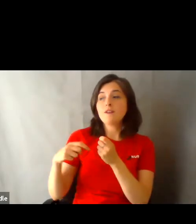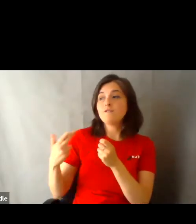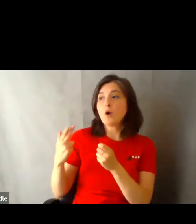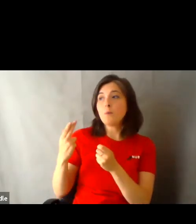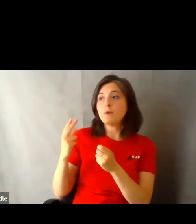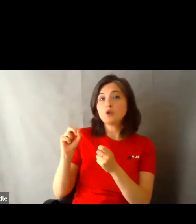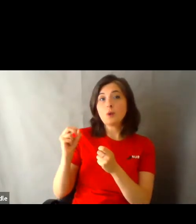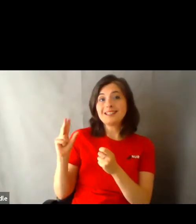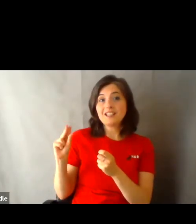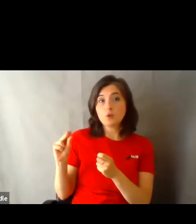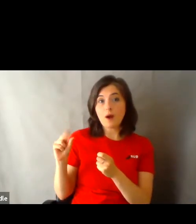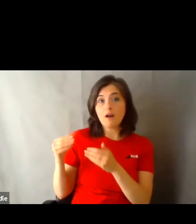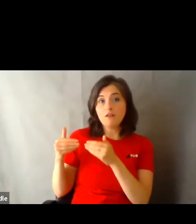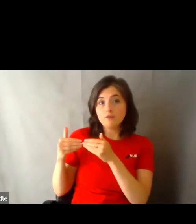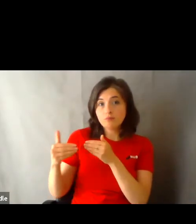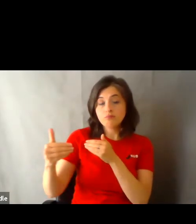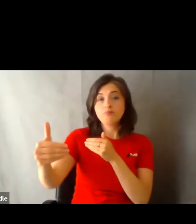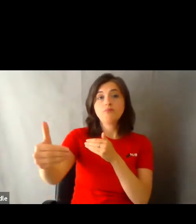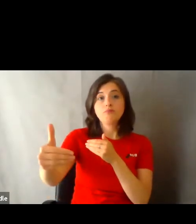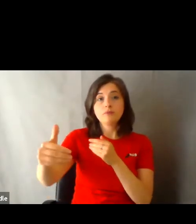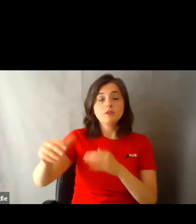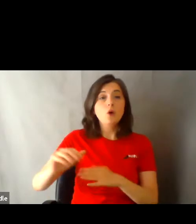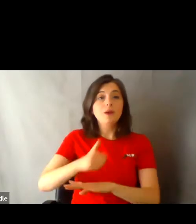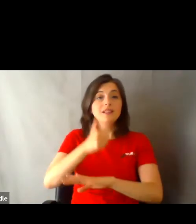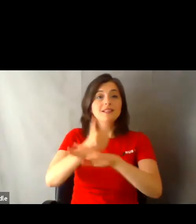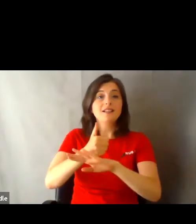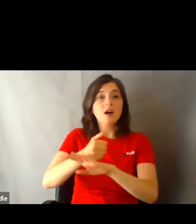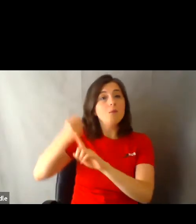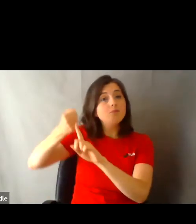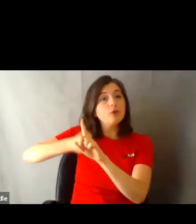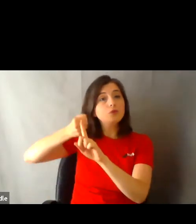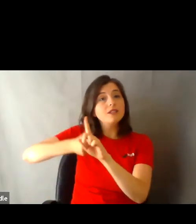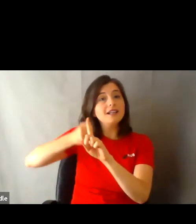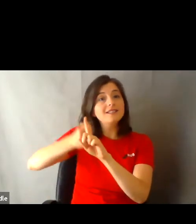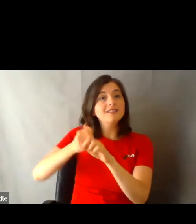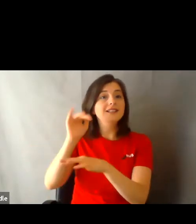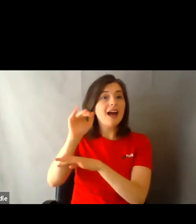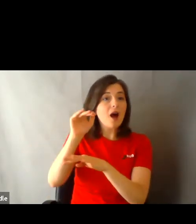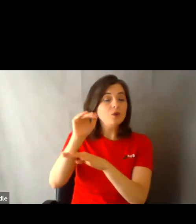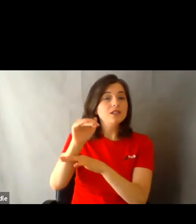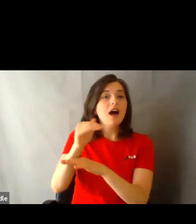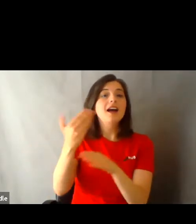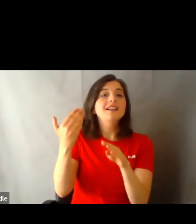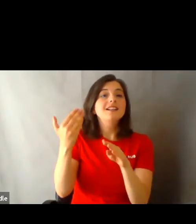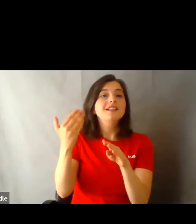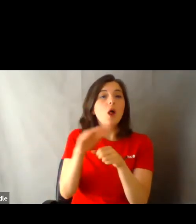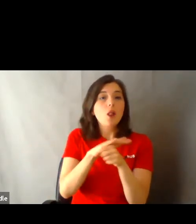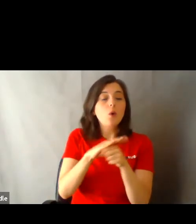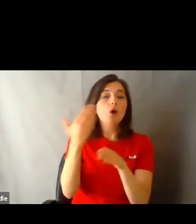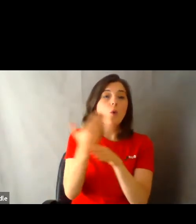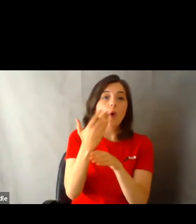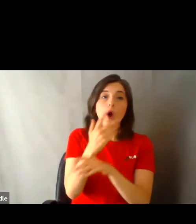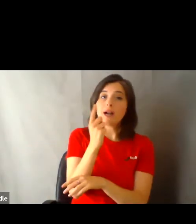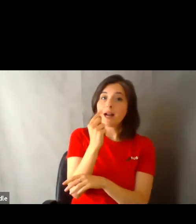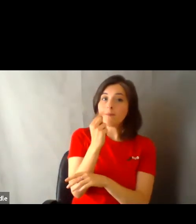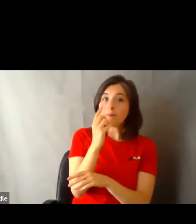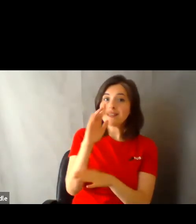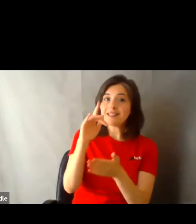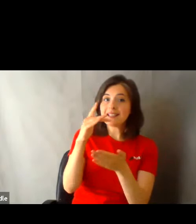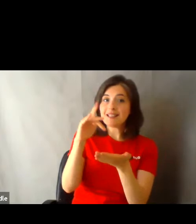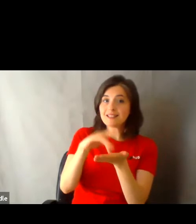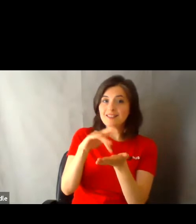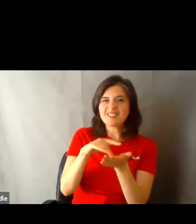And we organised protests outside our local work capability assessment centre that was then run by